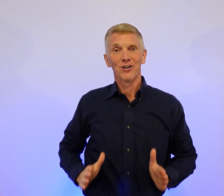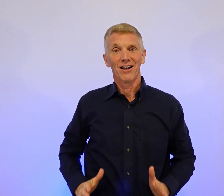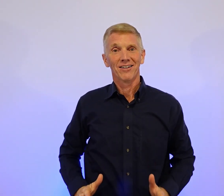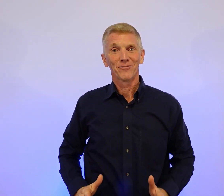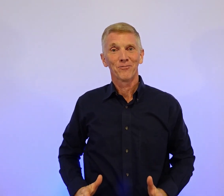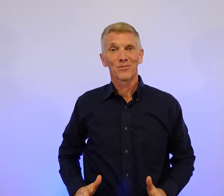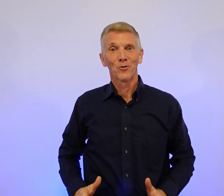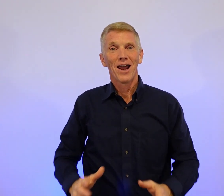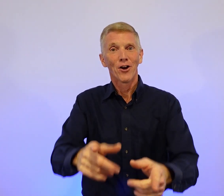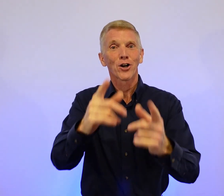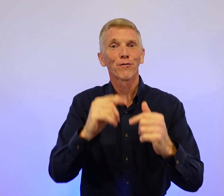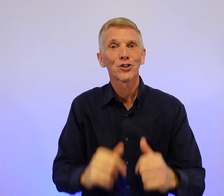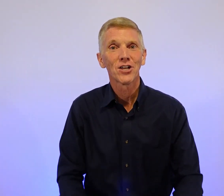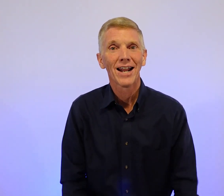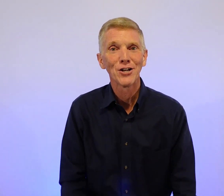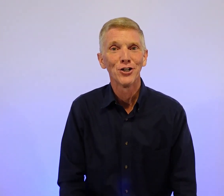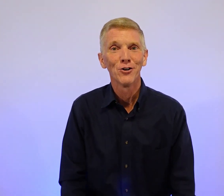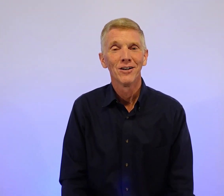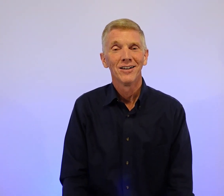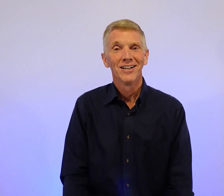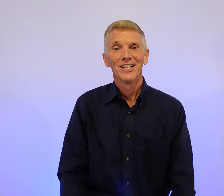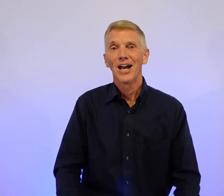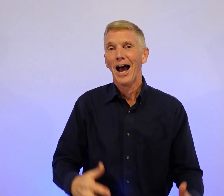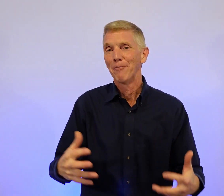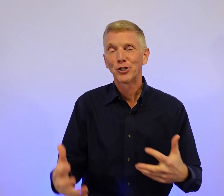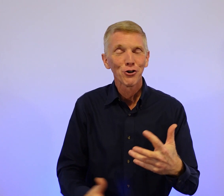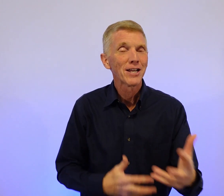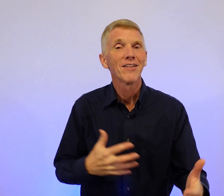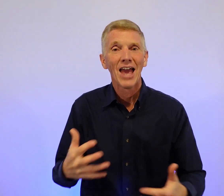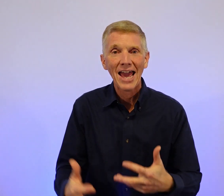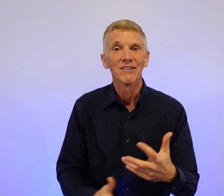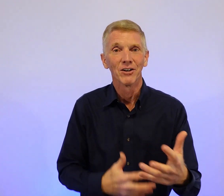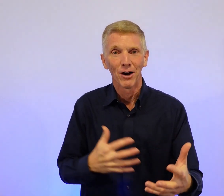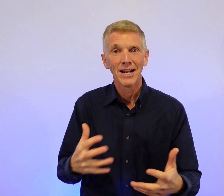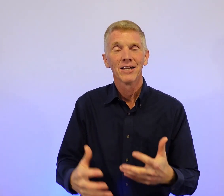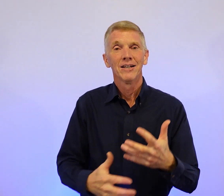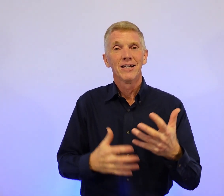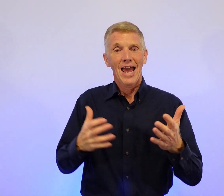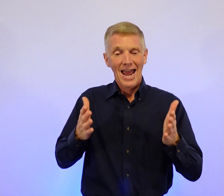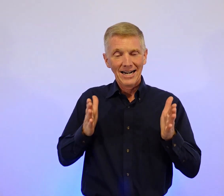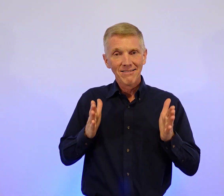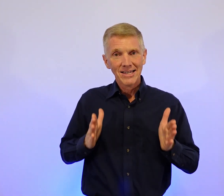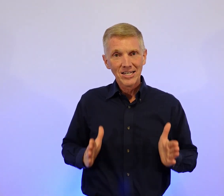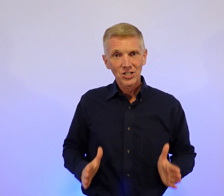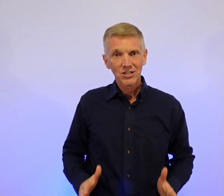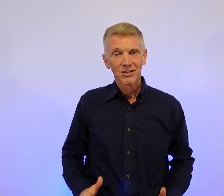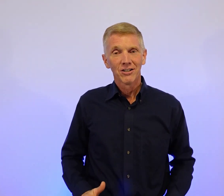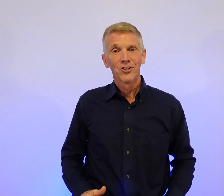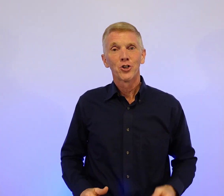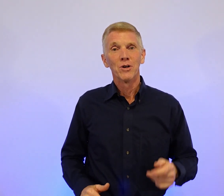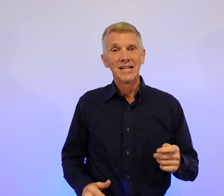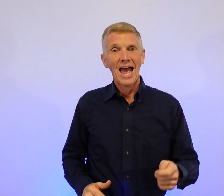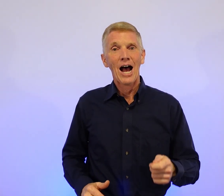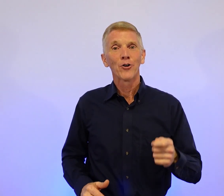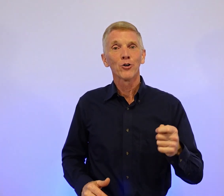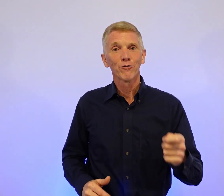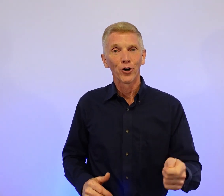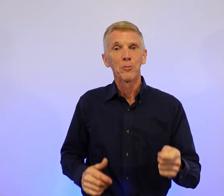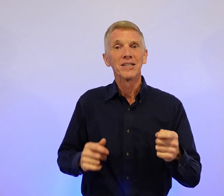Astronaut. Okay, there's our first set. How'd you do? I'm sure you're getting the hang of it, right? Adding this to a noun or a verb